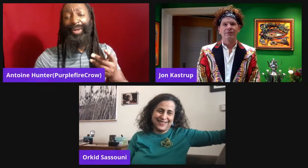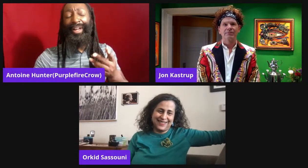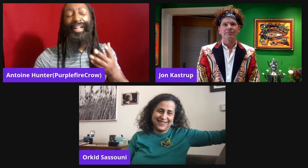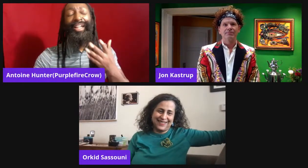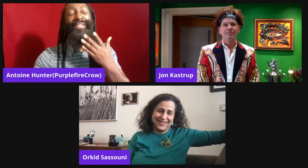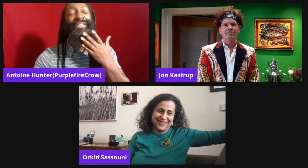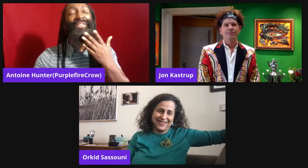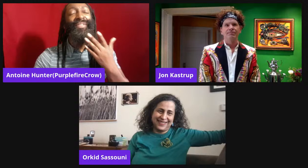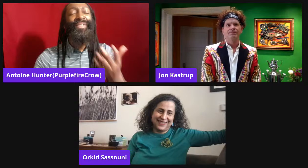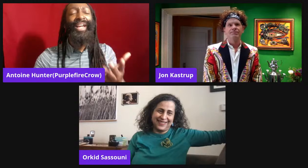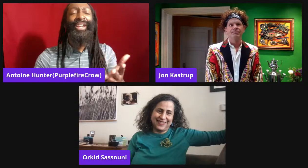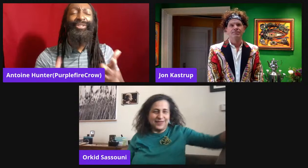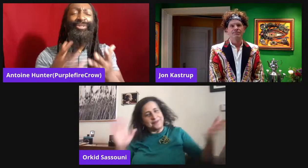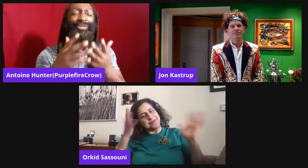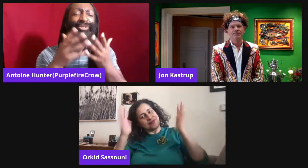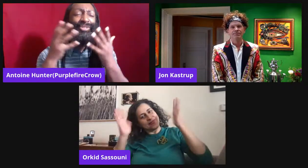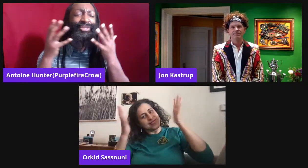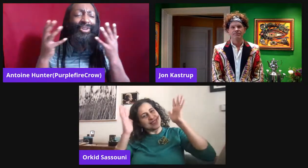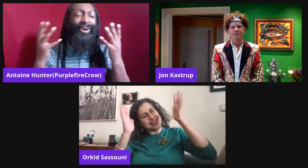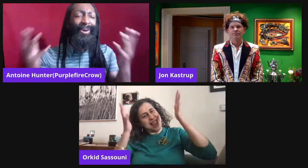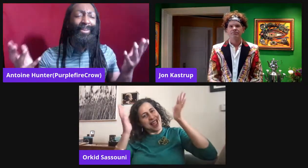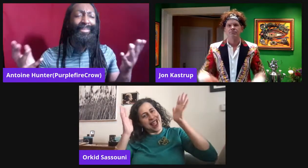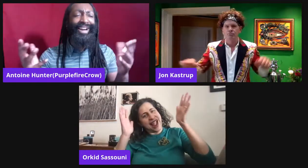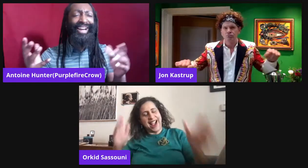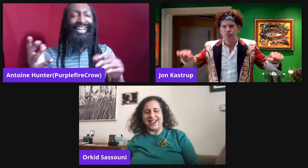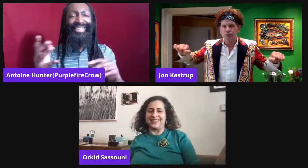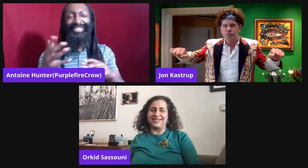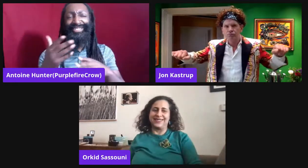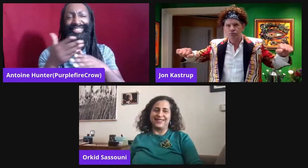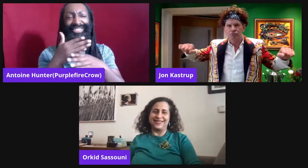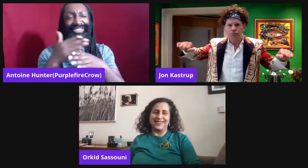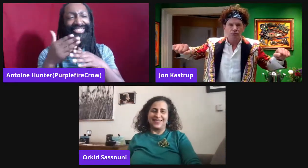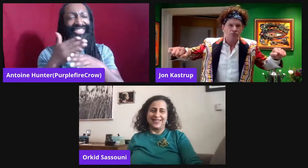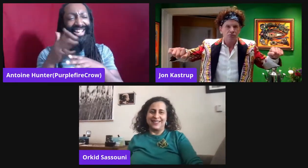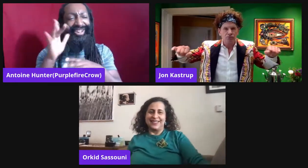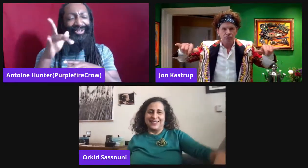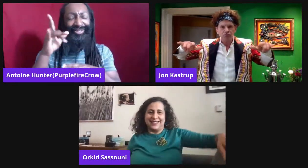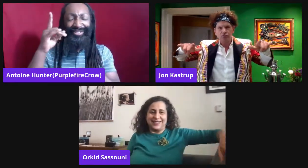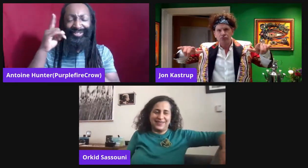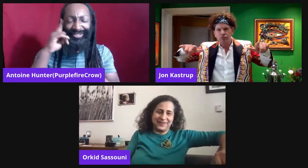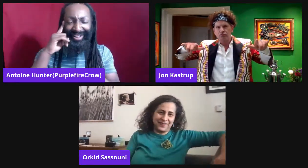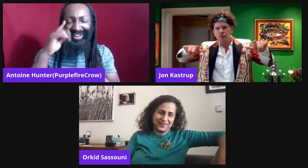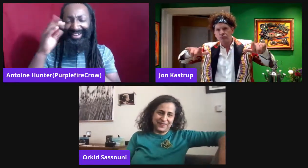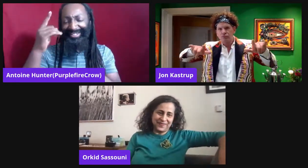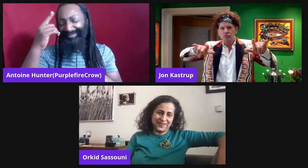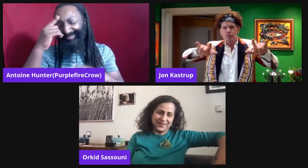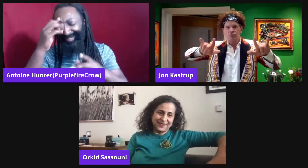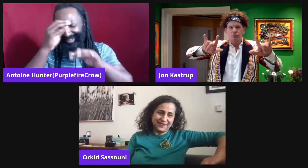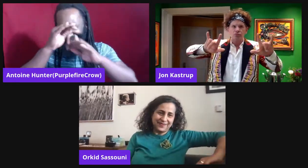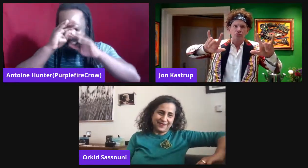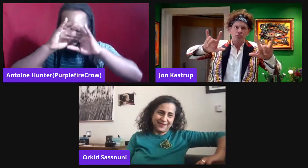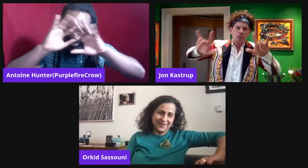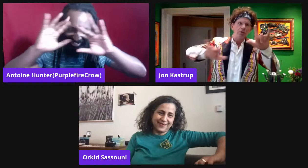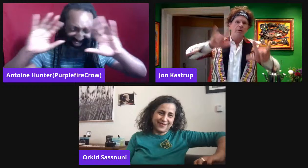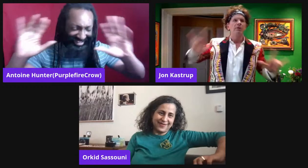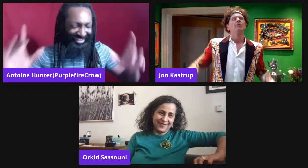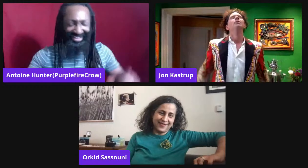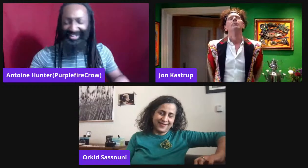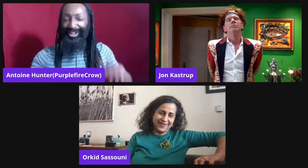Oh, such a cute cat. Thank you so, so much, you two. Thank you for sharing your